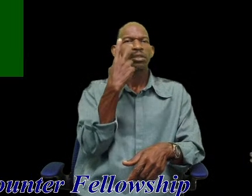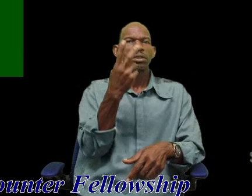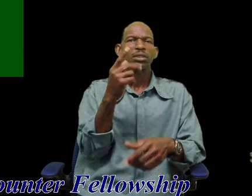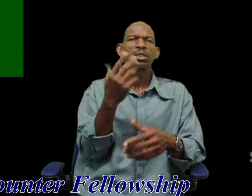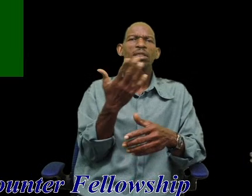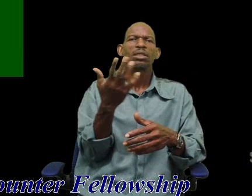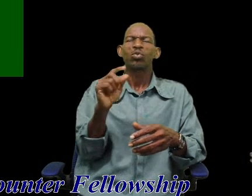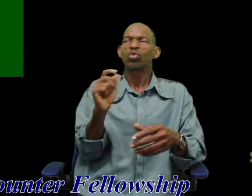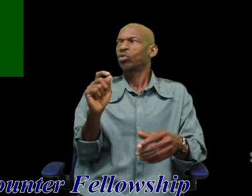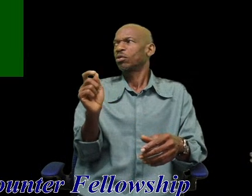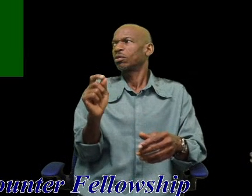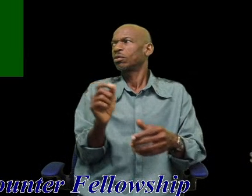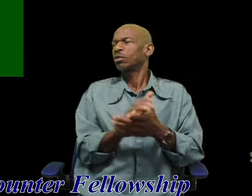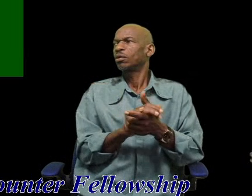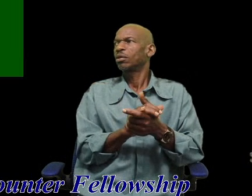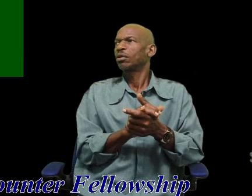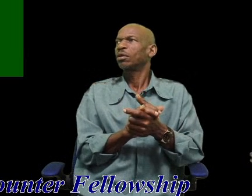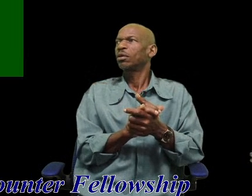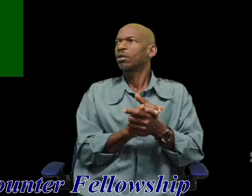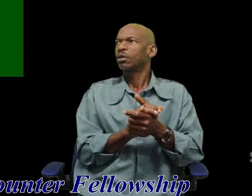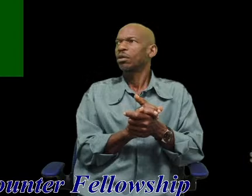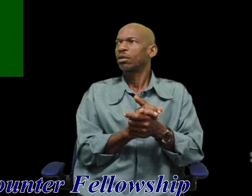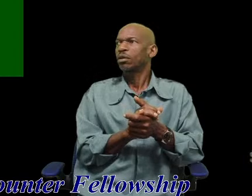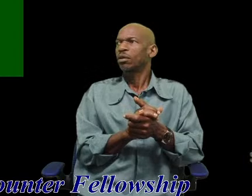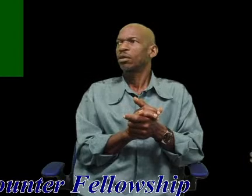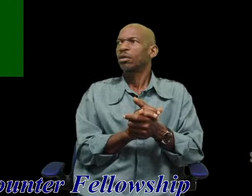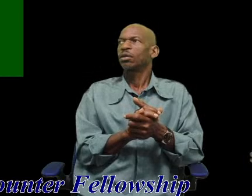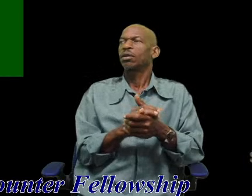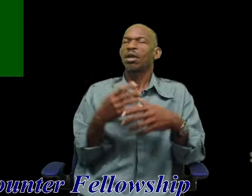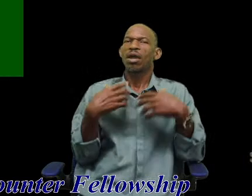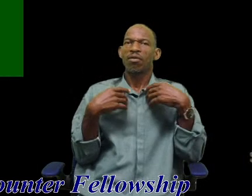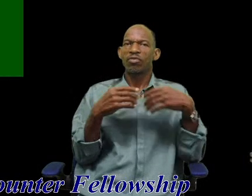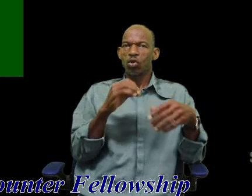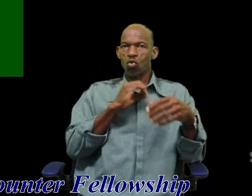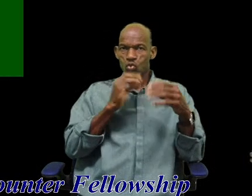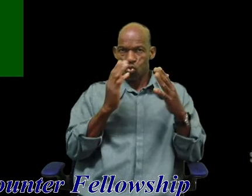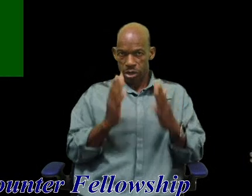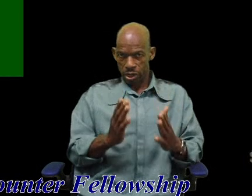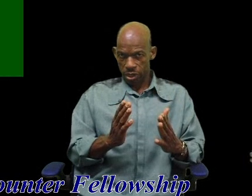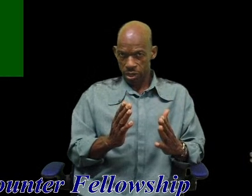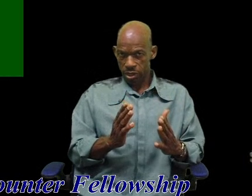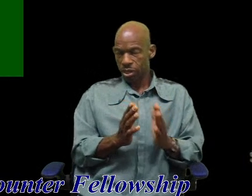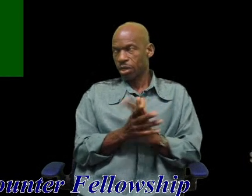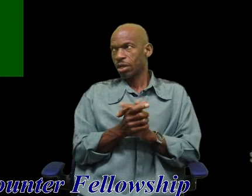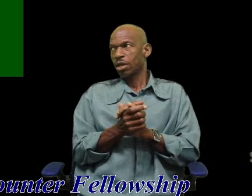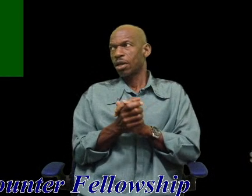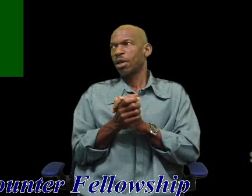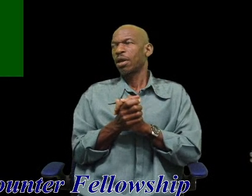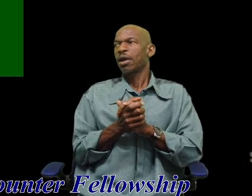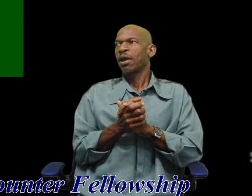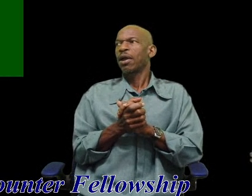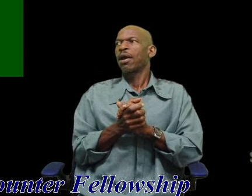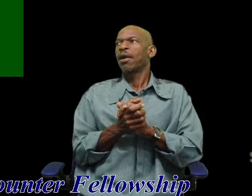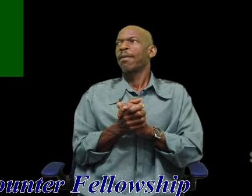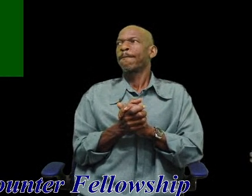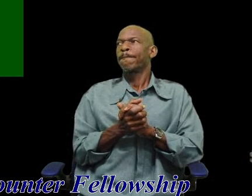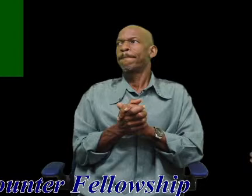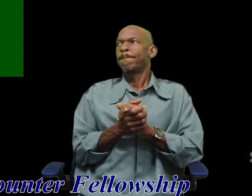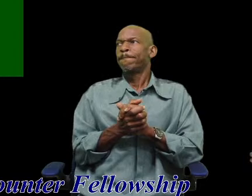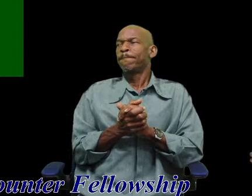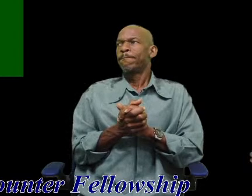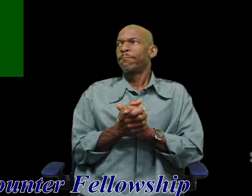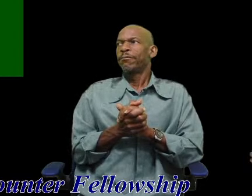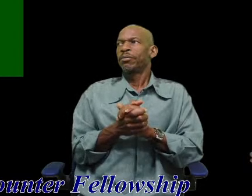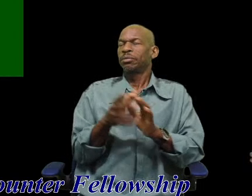Right, so we had the owner, as I said, we have the owner, right, which is the